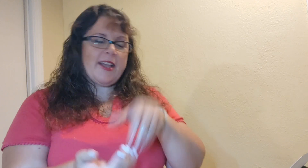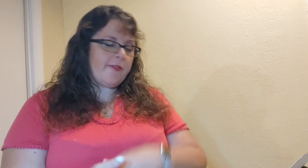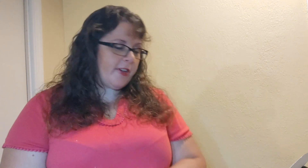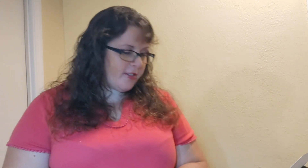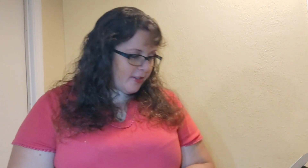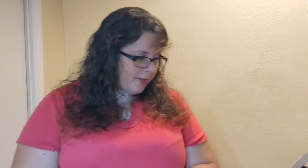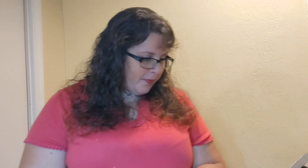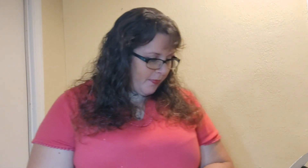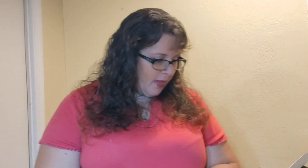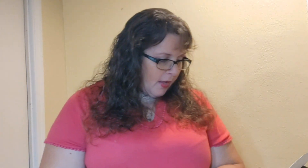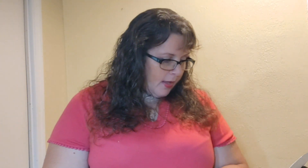laugh also.